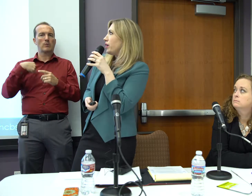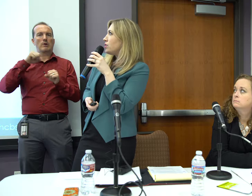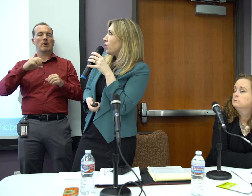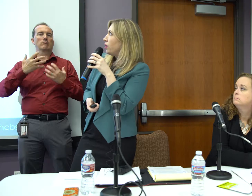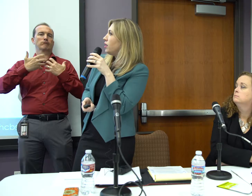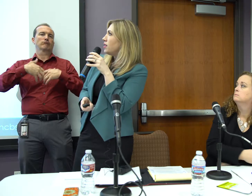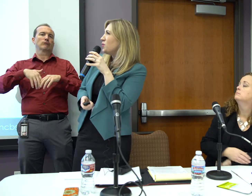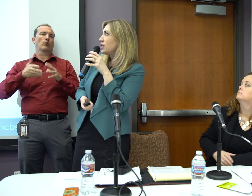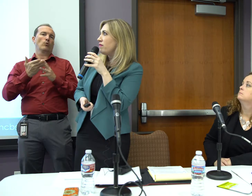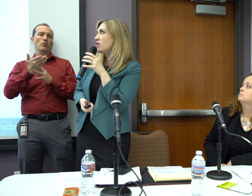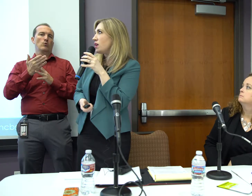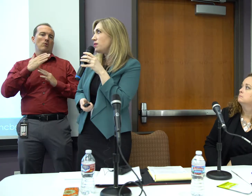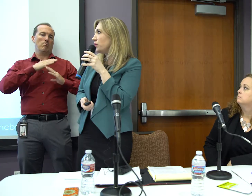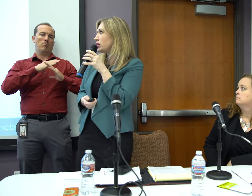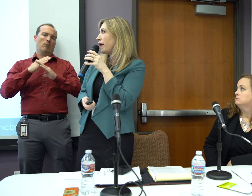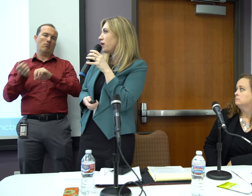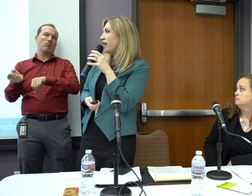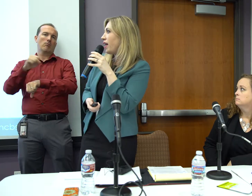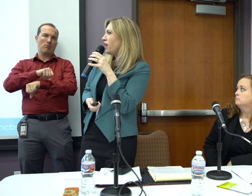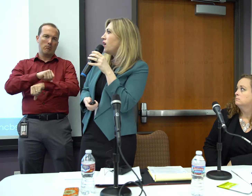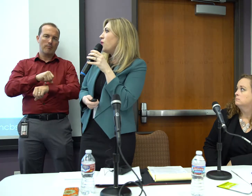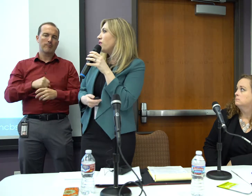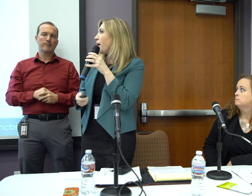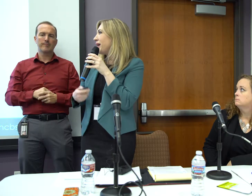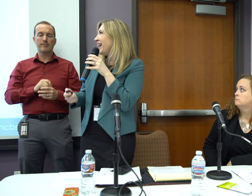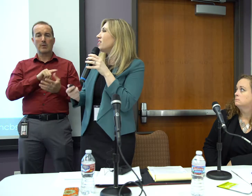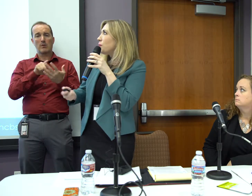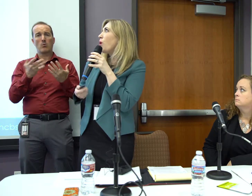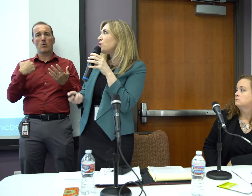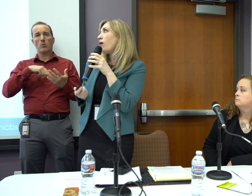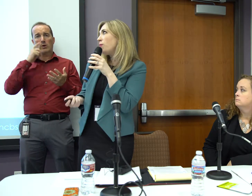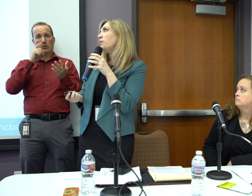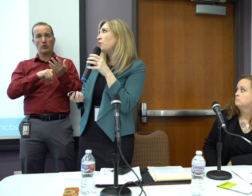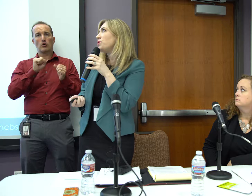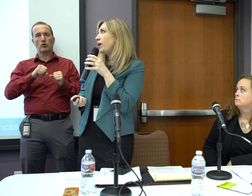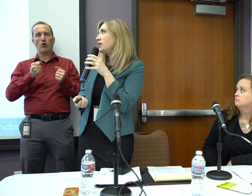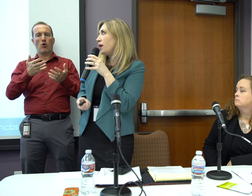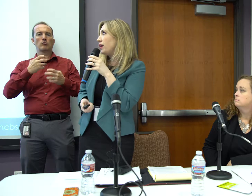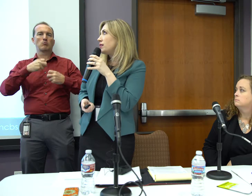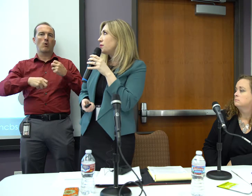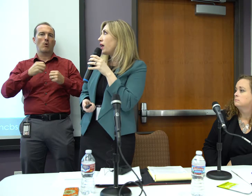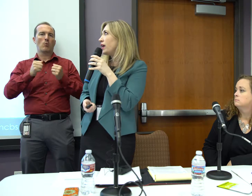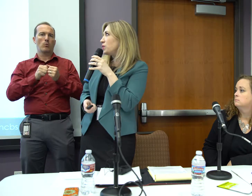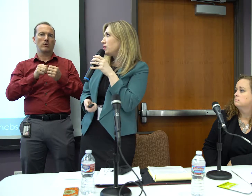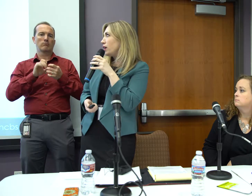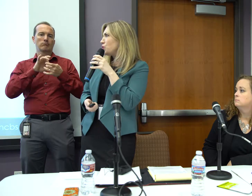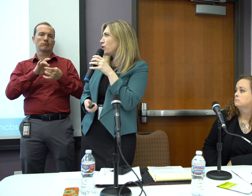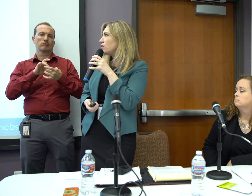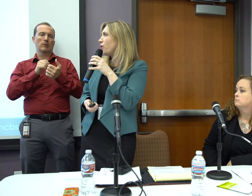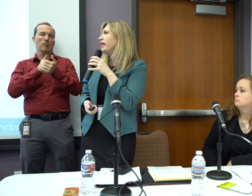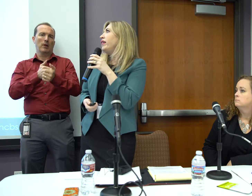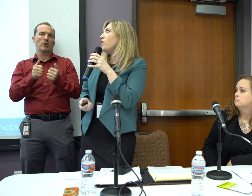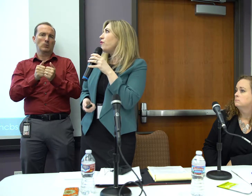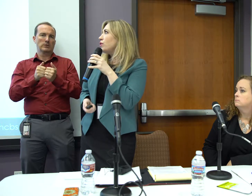these barriers. So these are some of the themes that we saw that, again, we thought might pose problems with respect to coming into compliance with the settings